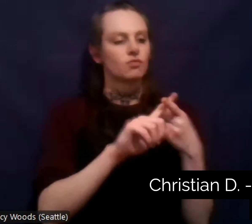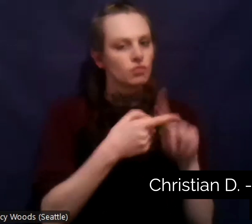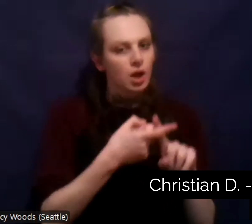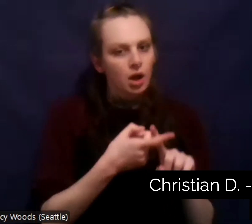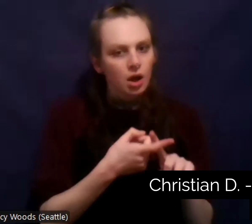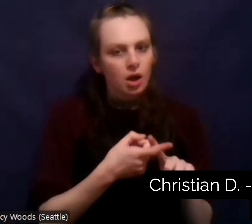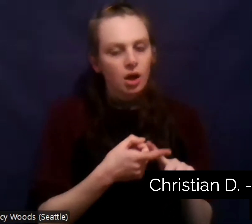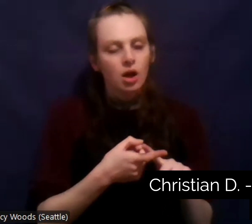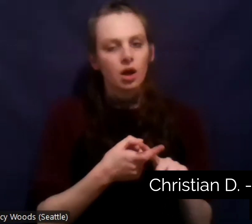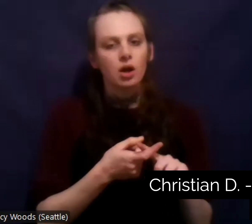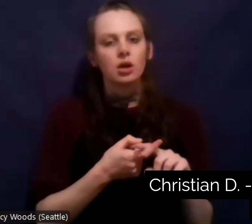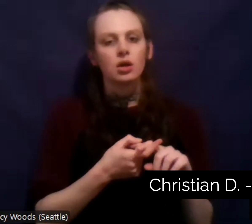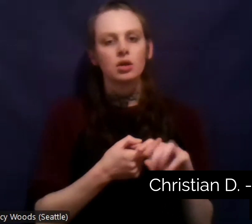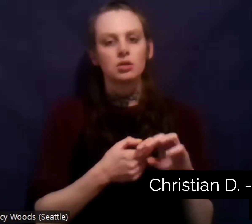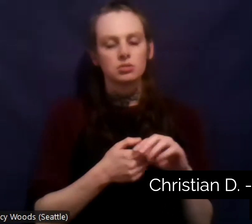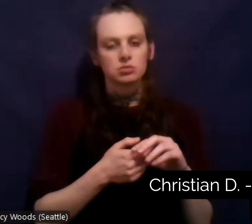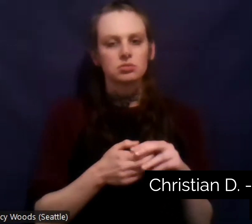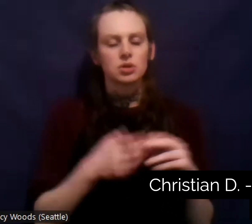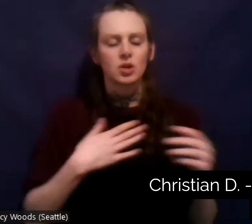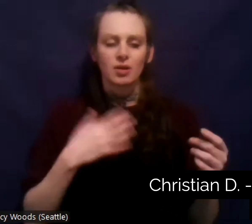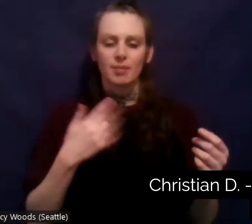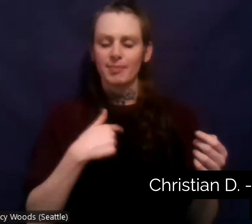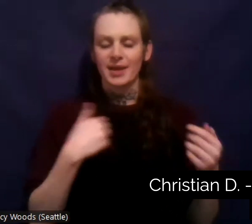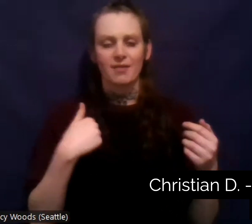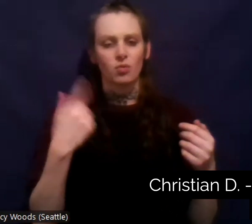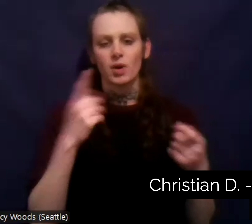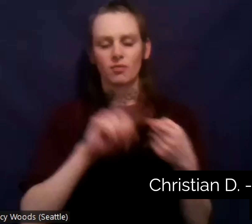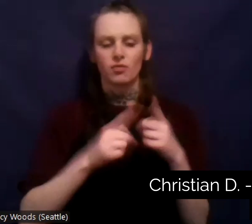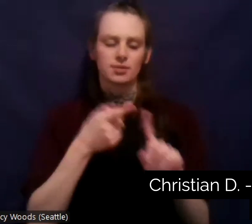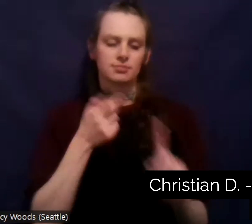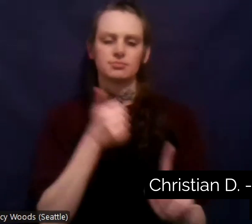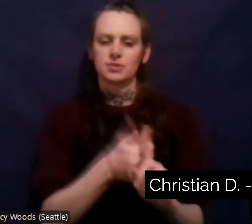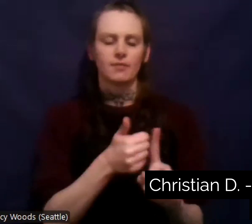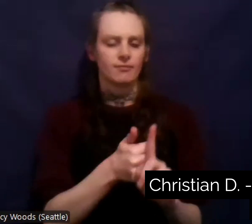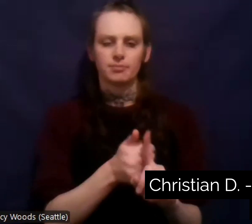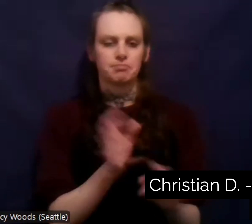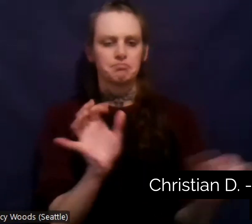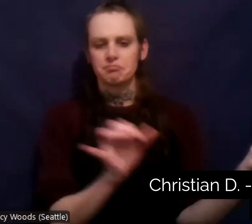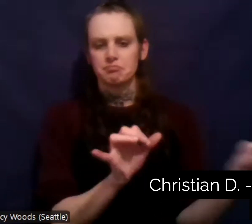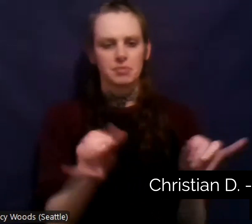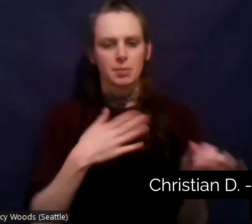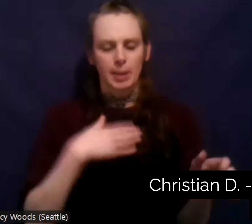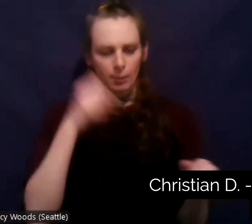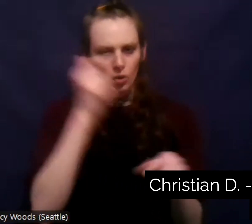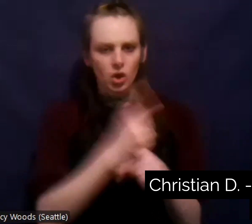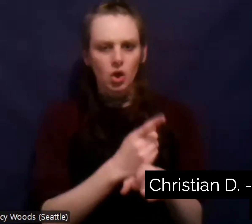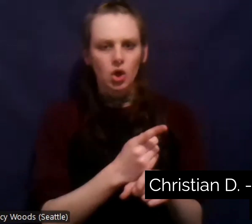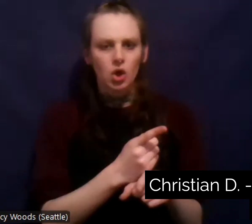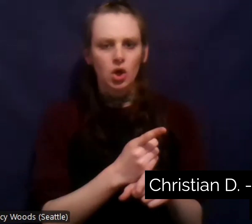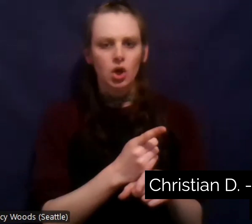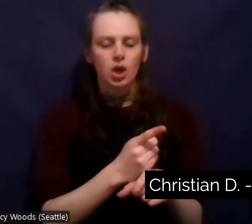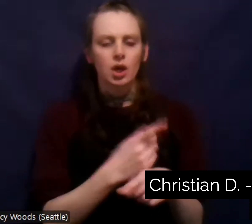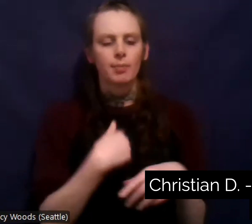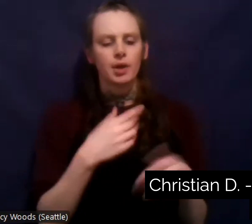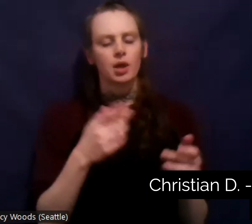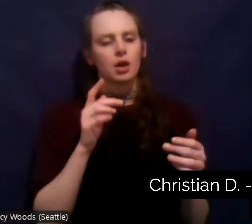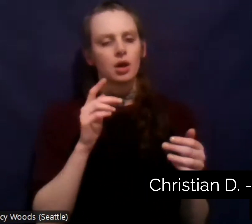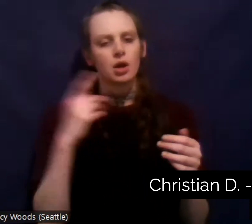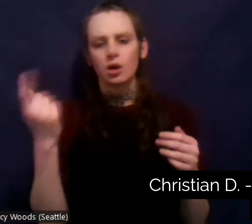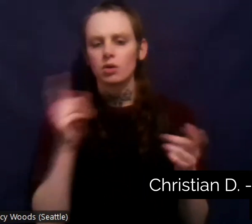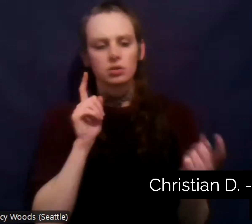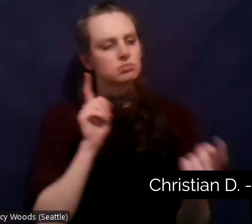got a friend I consider him my brother because I would always go up to him and ask for